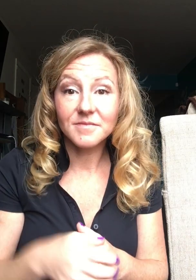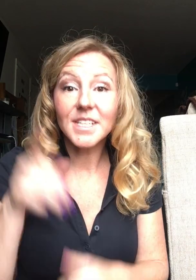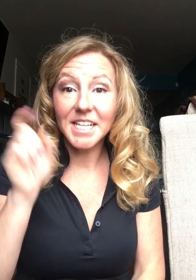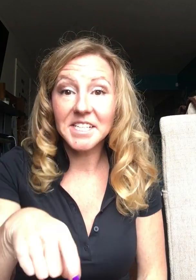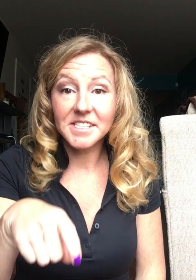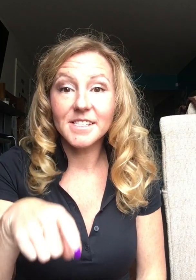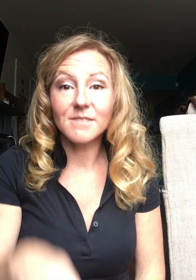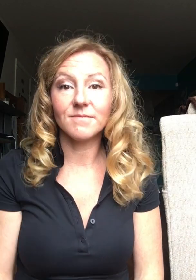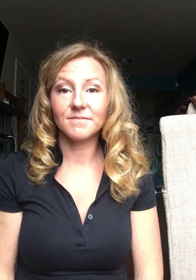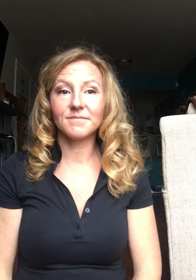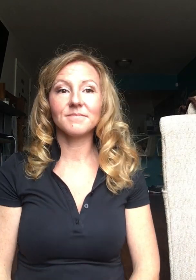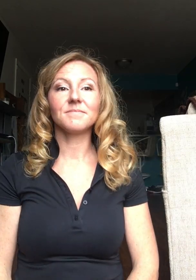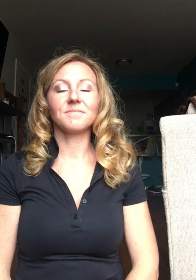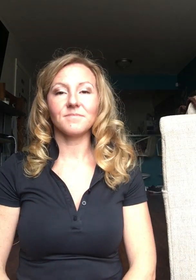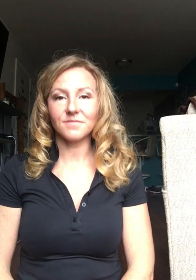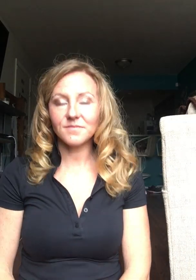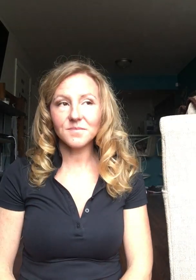it is.